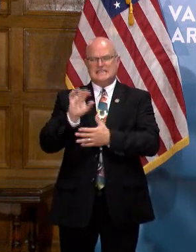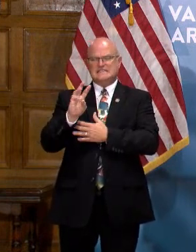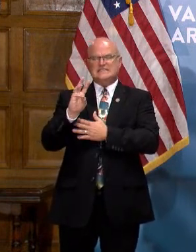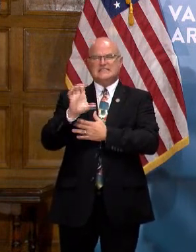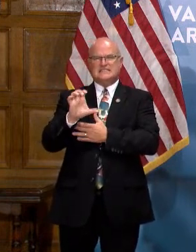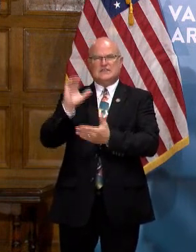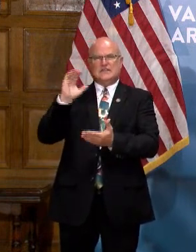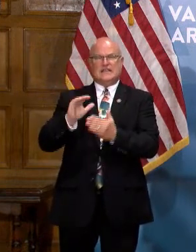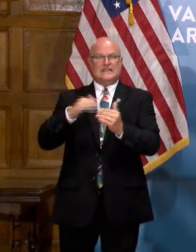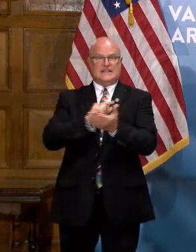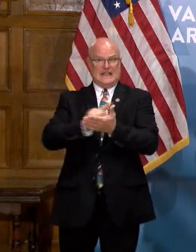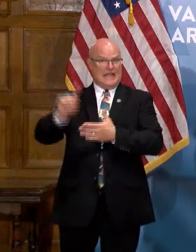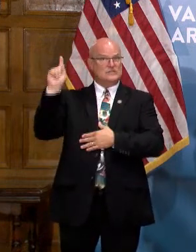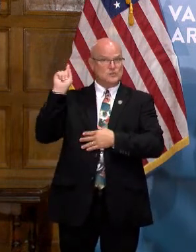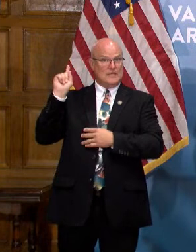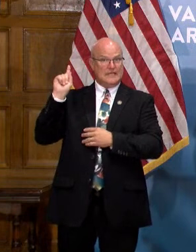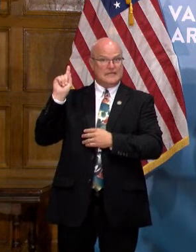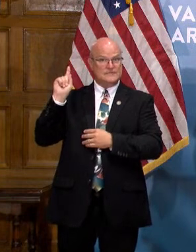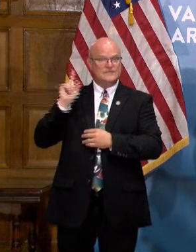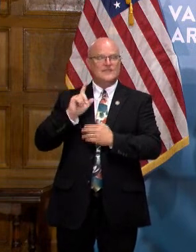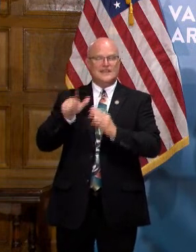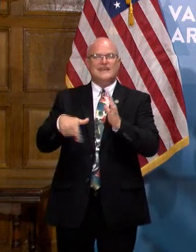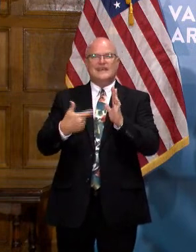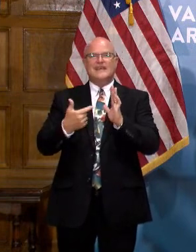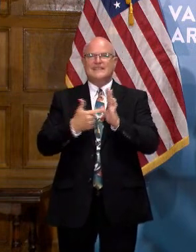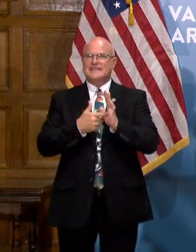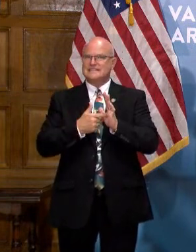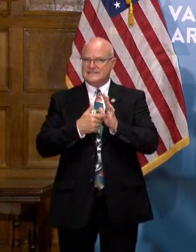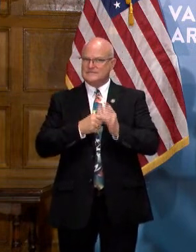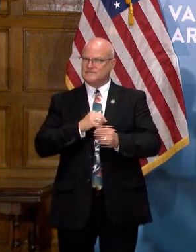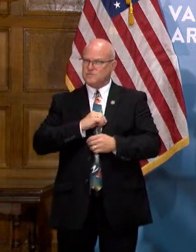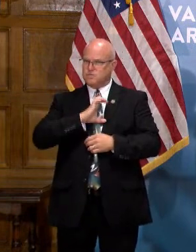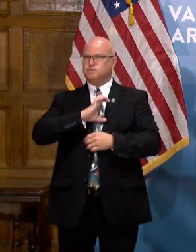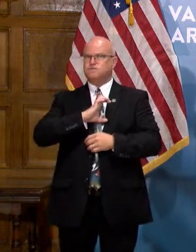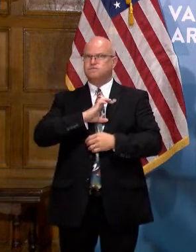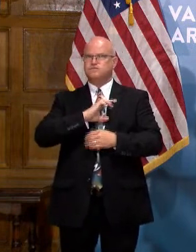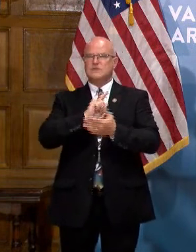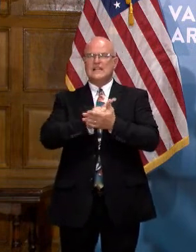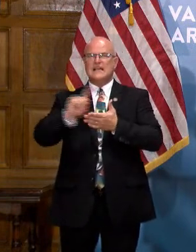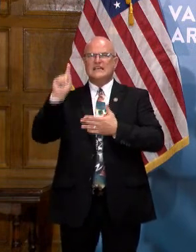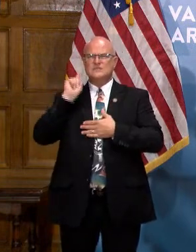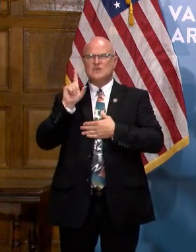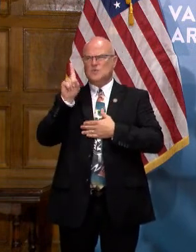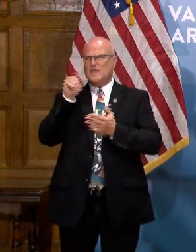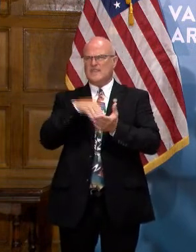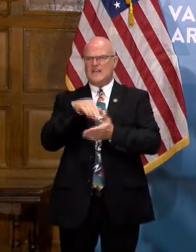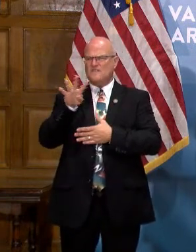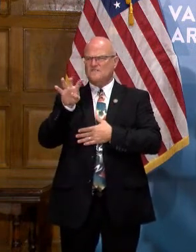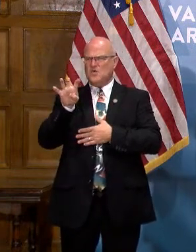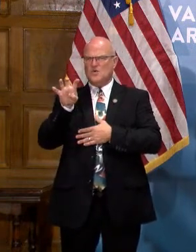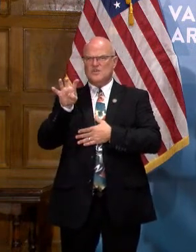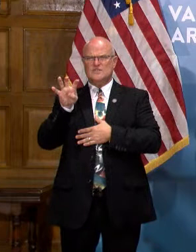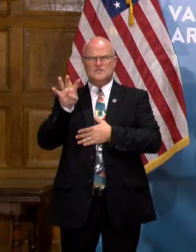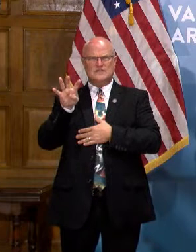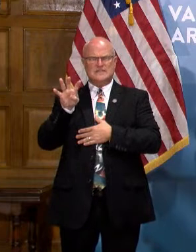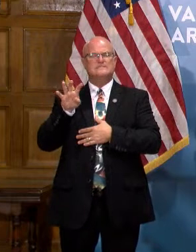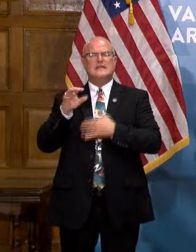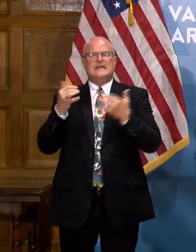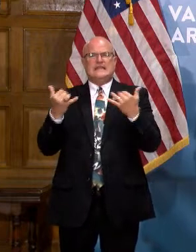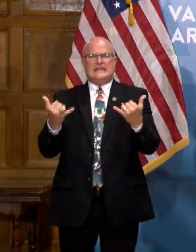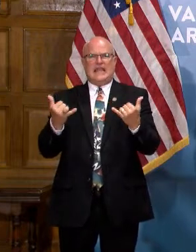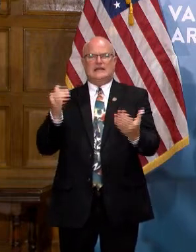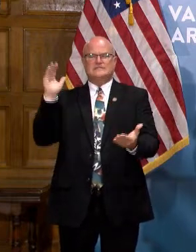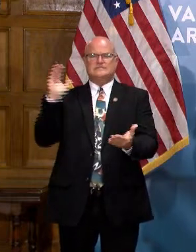600 fewer than a week ago. This is very encouraging. Last week it was 1,401 in new cases.